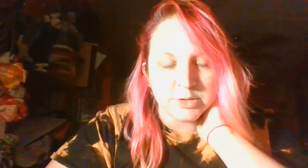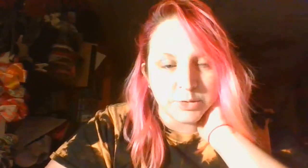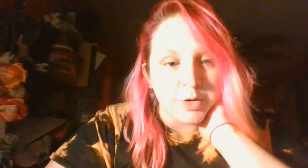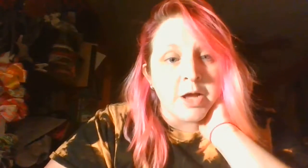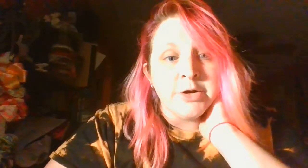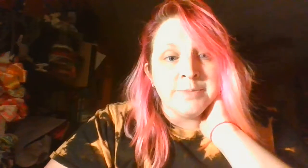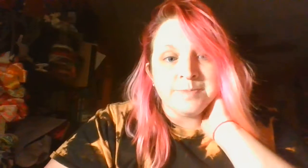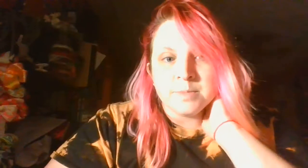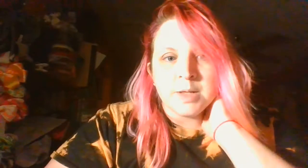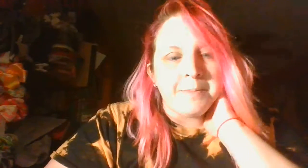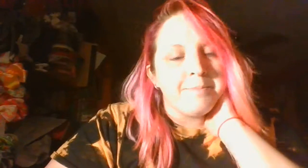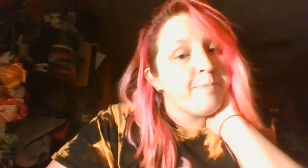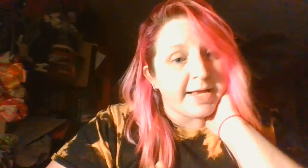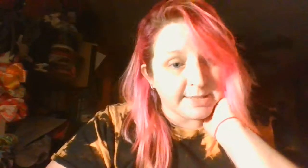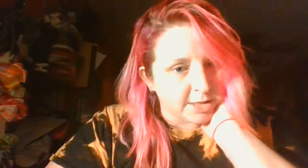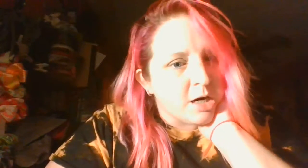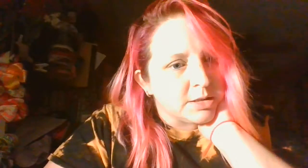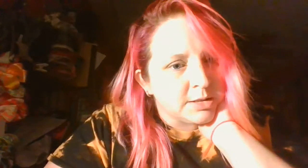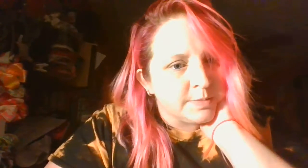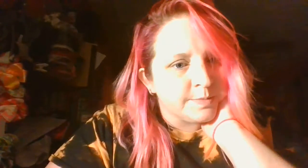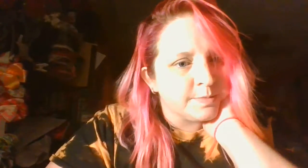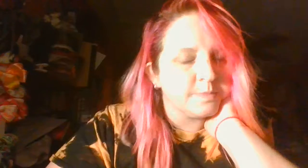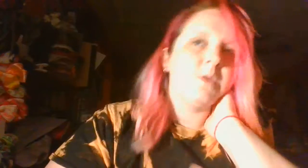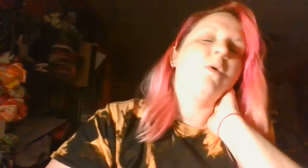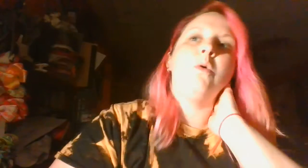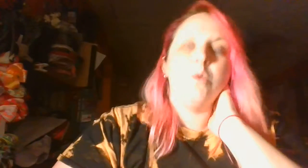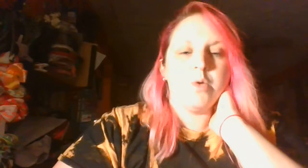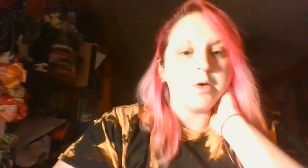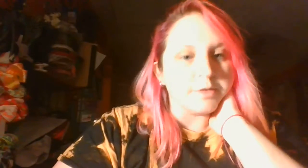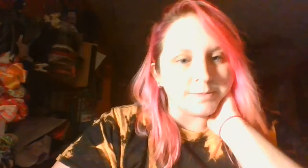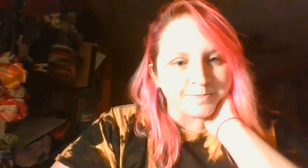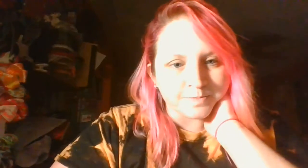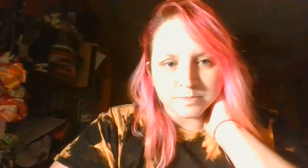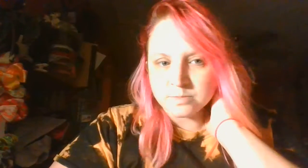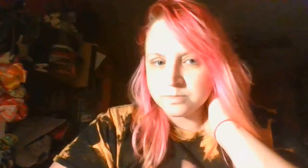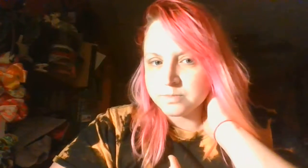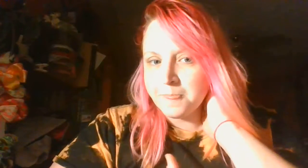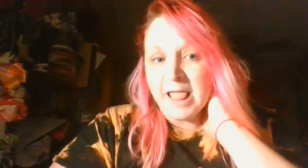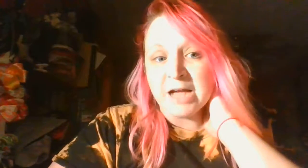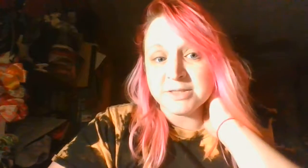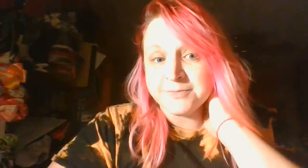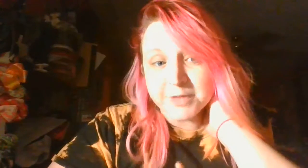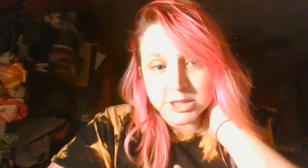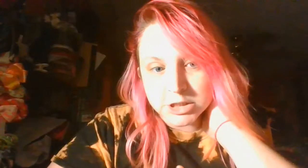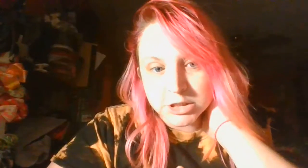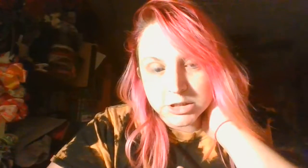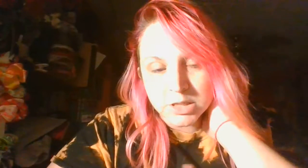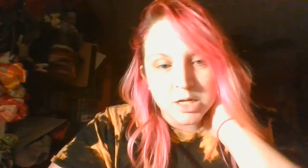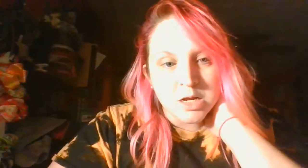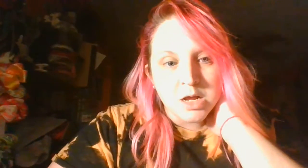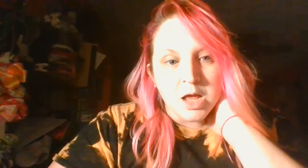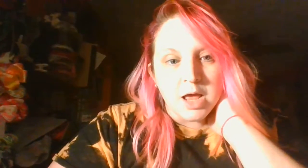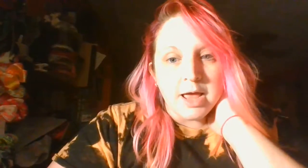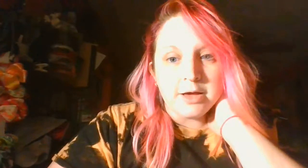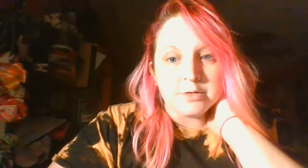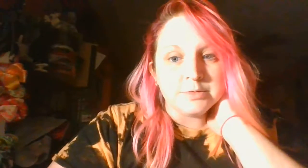to make a skirt, or how to fish,